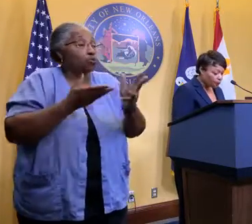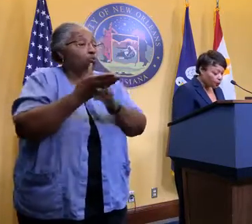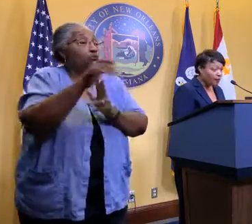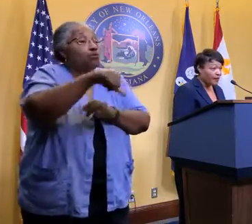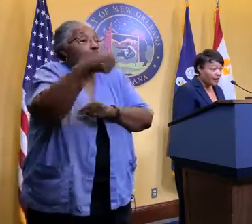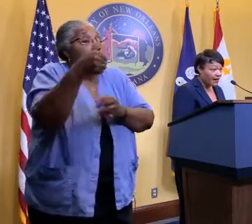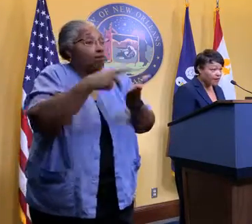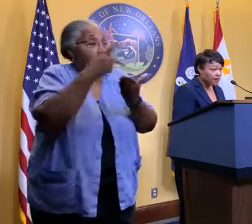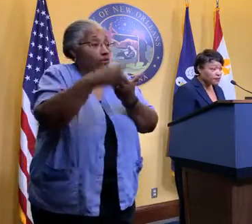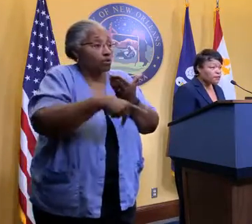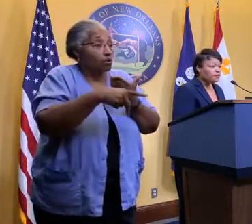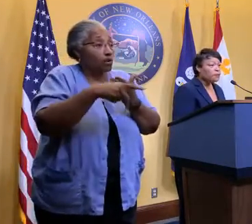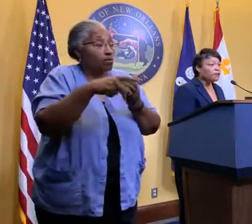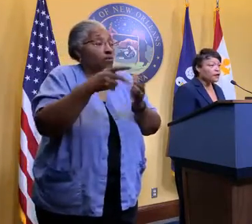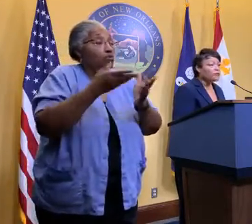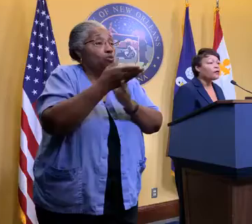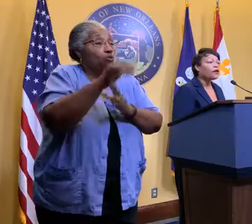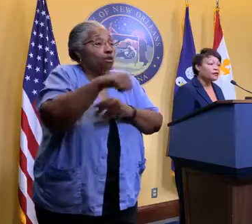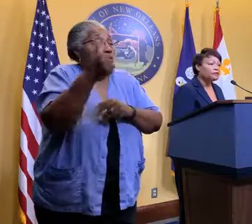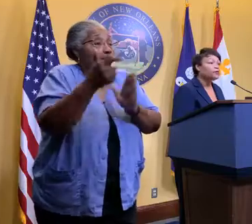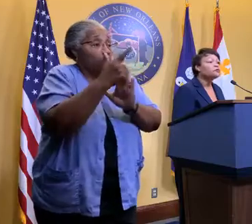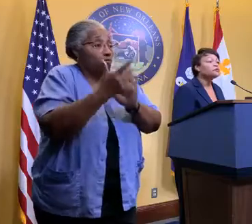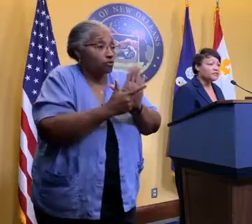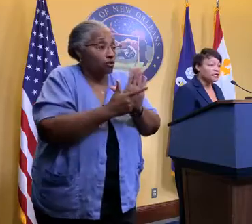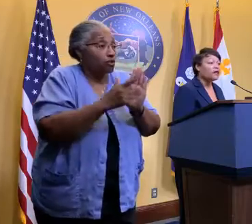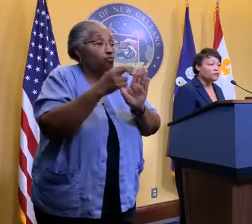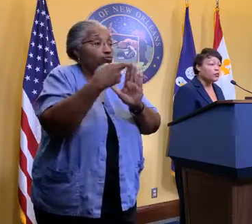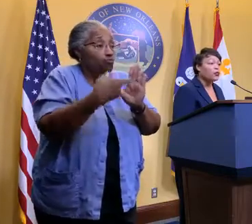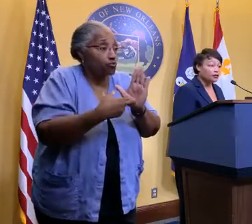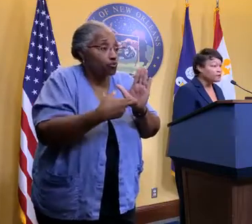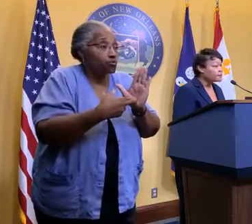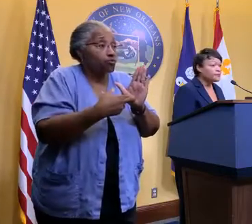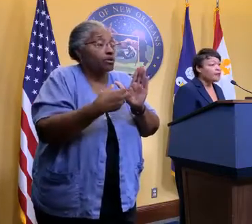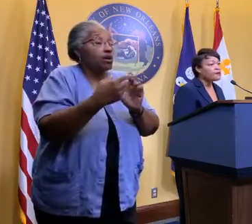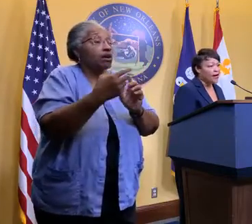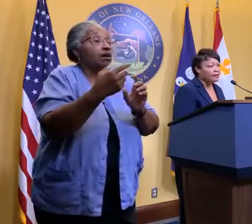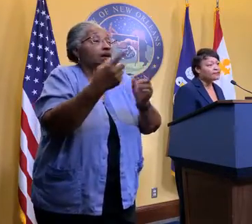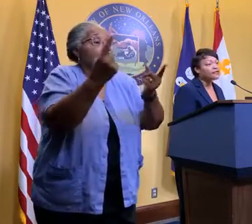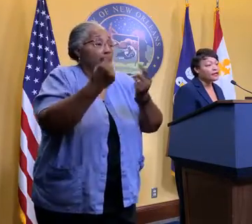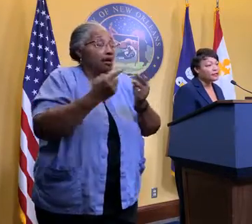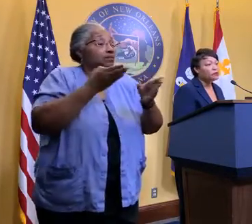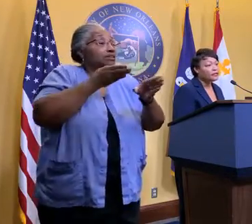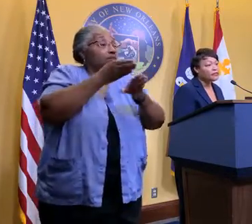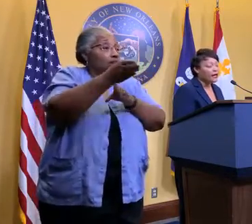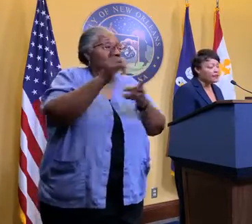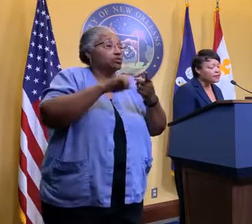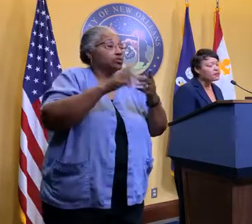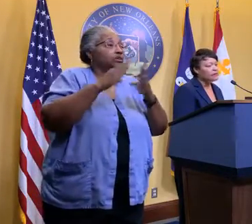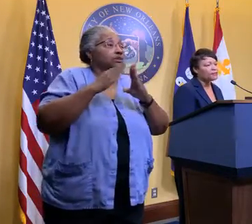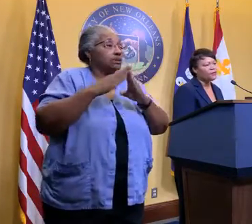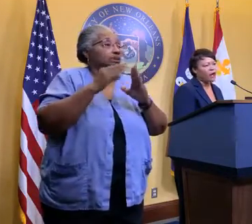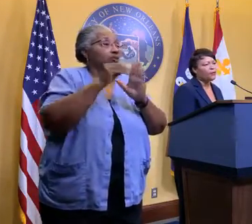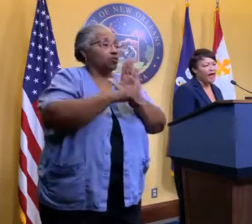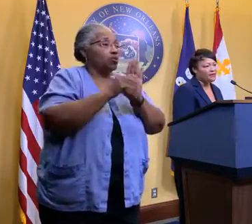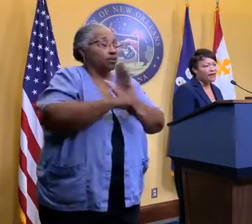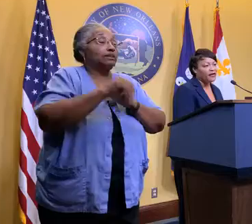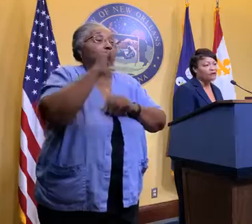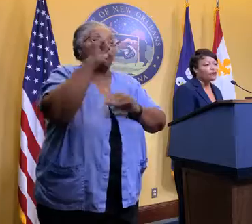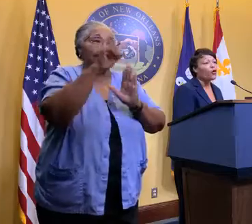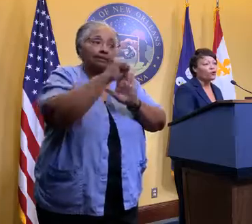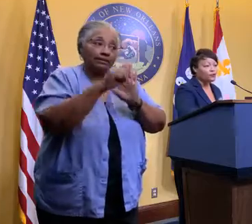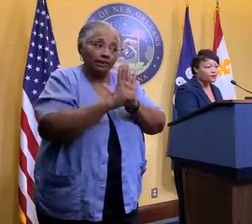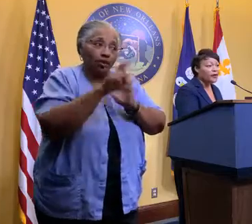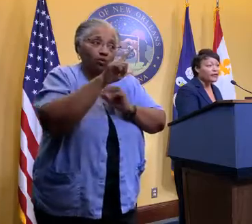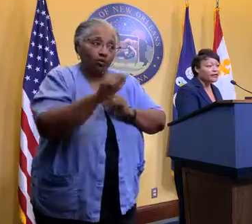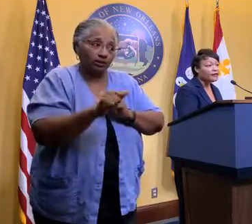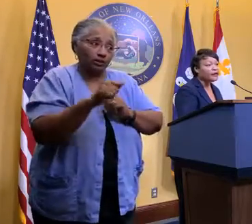program or an act come directly to the city of New Orleans, not the state of Louisiana. And this is something that we